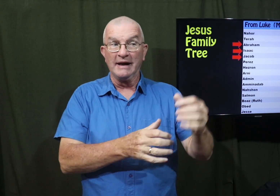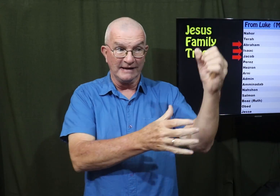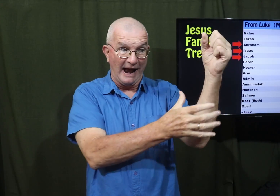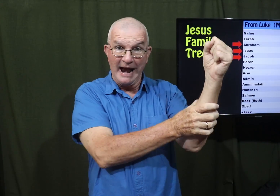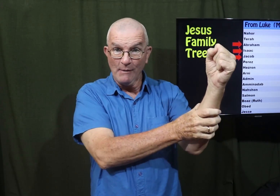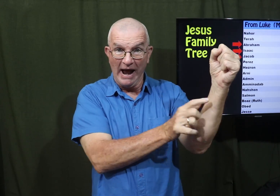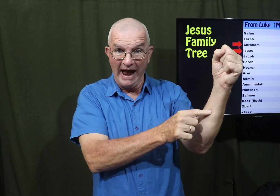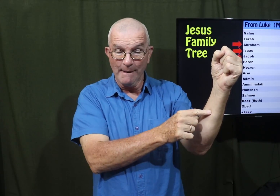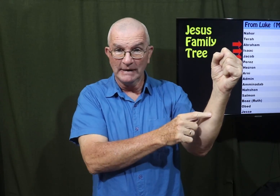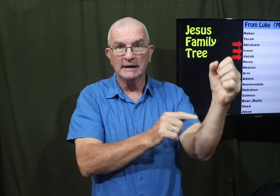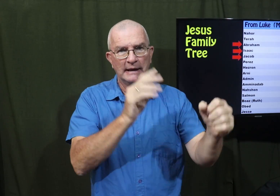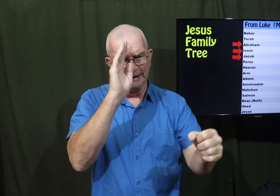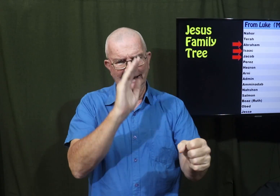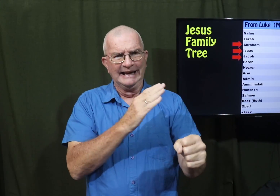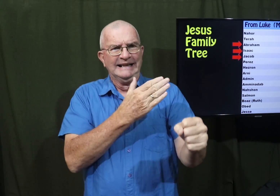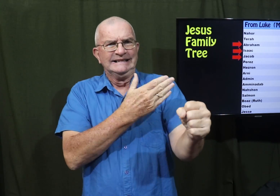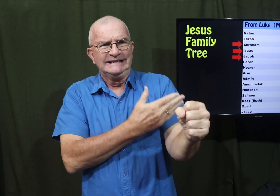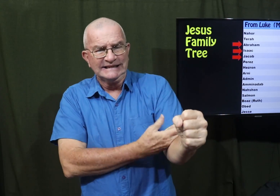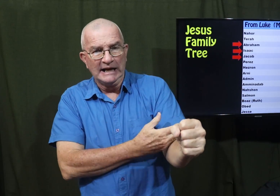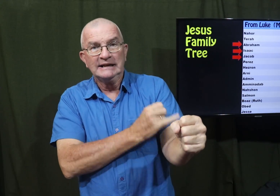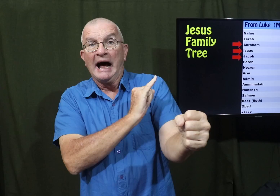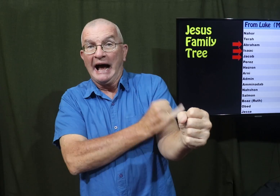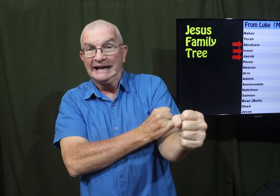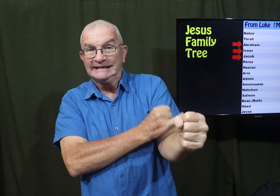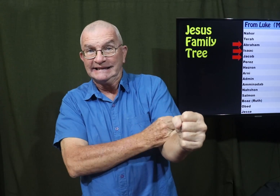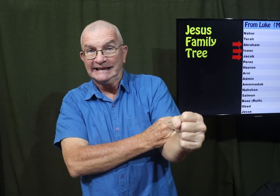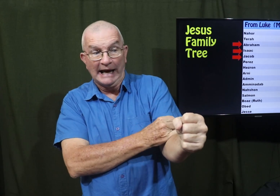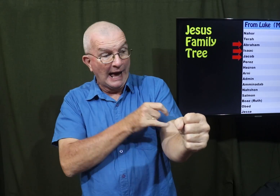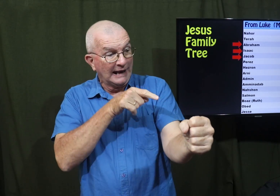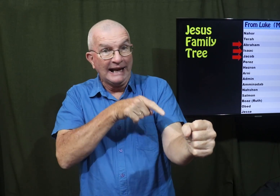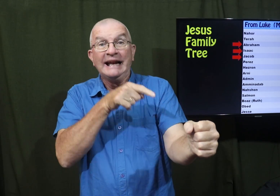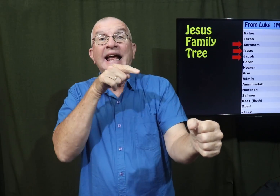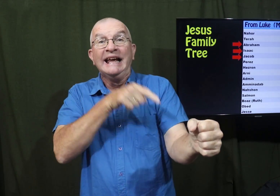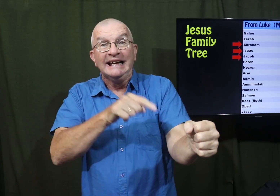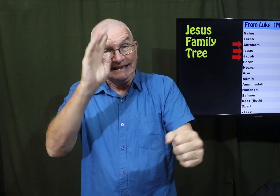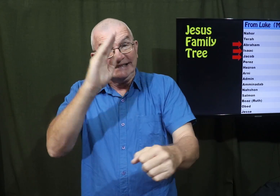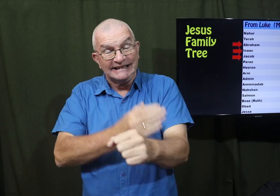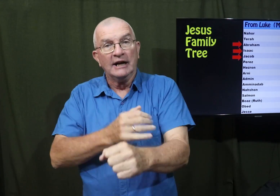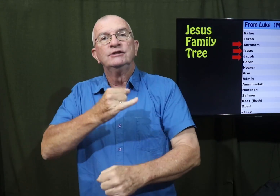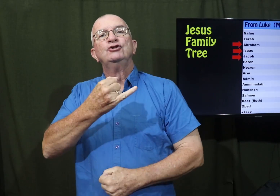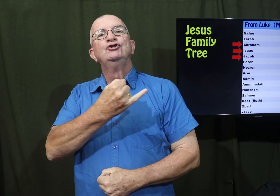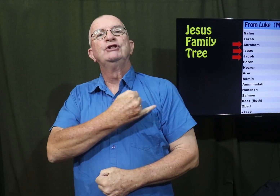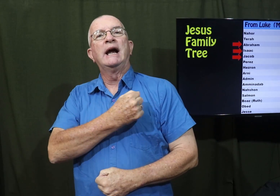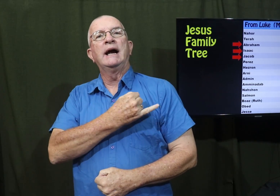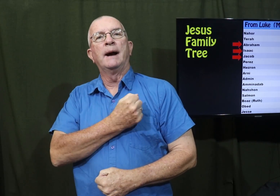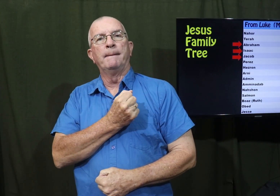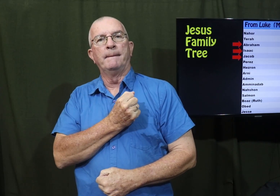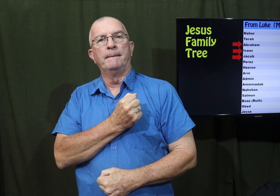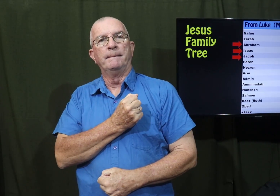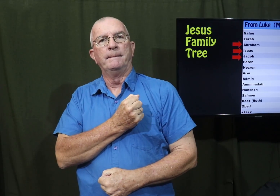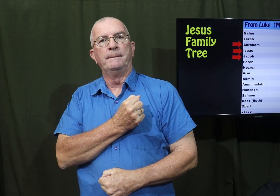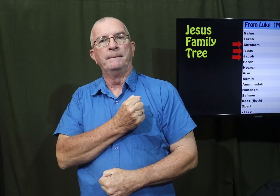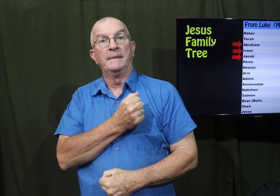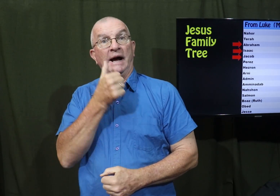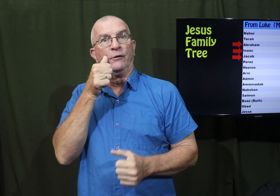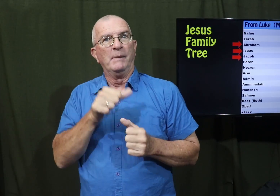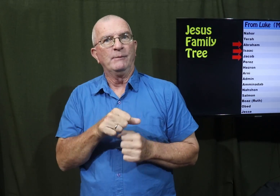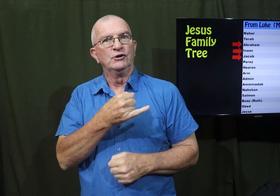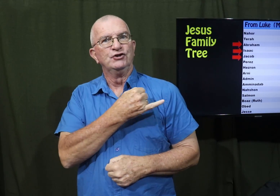Abraham, his son, Isaac, and his son, Jacob. And remember,